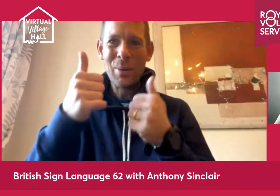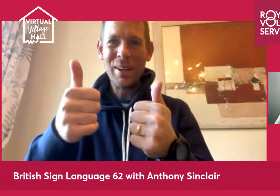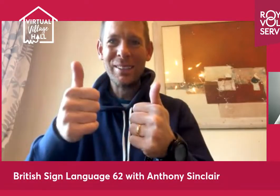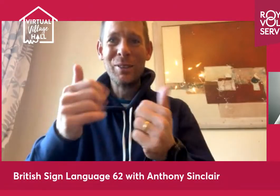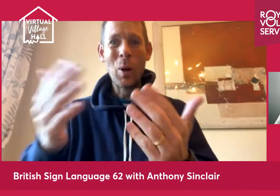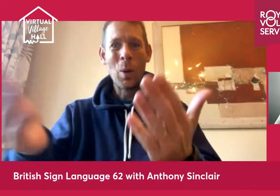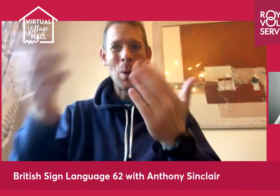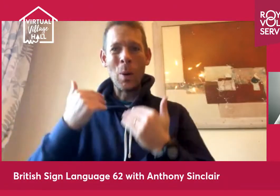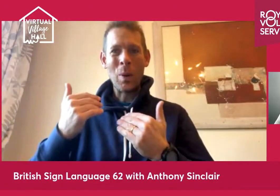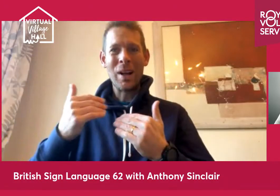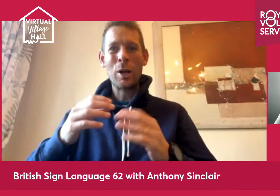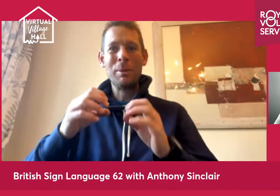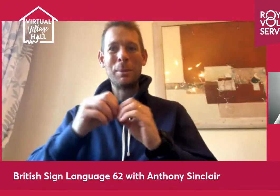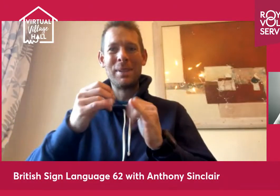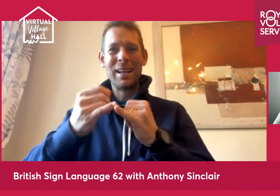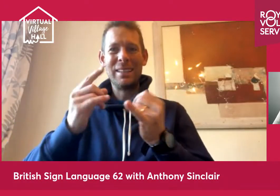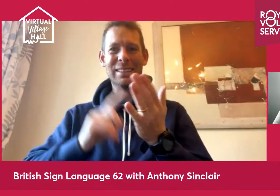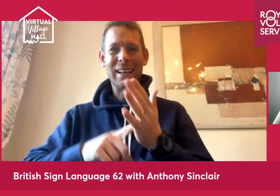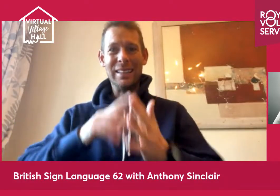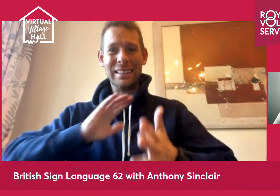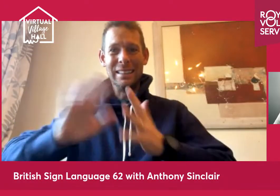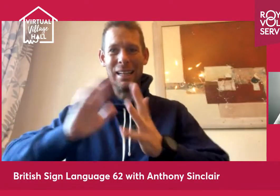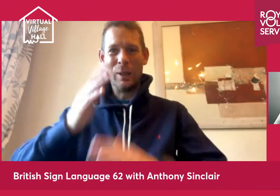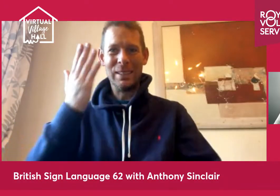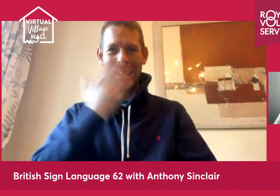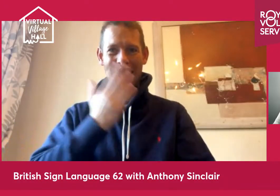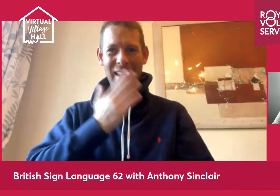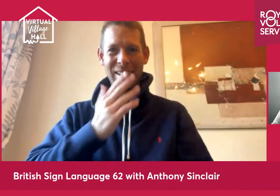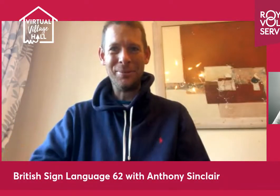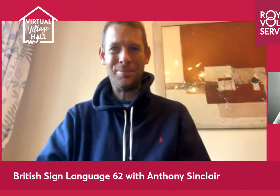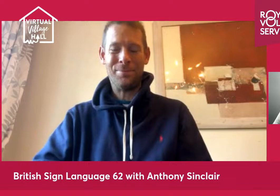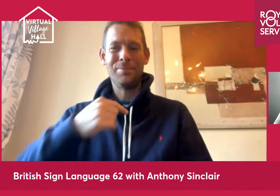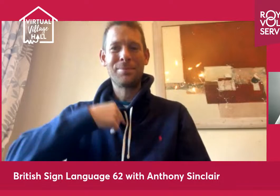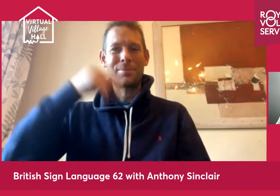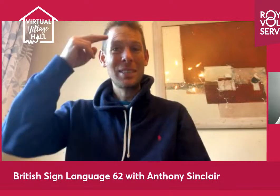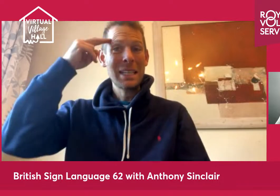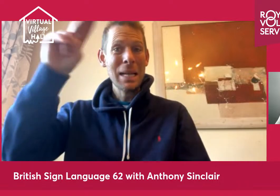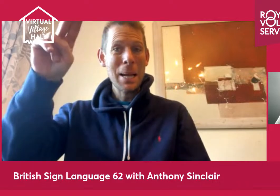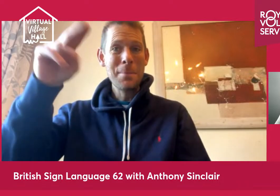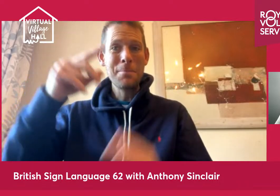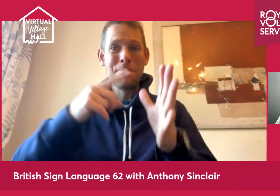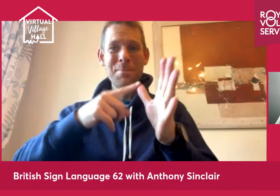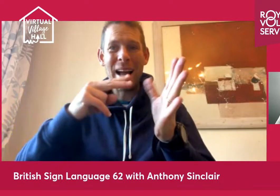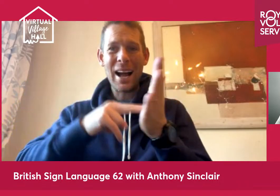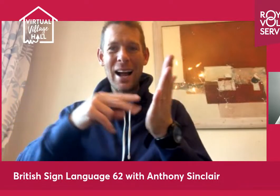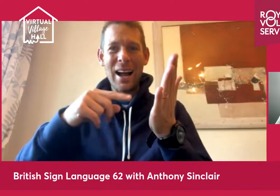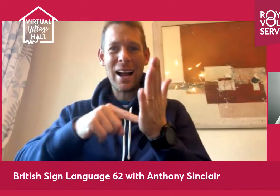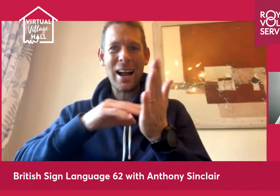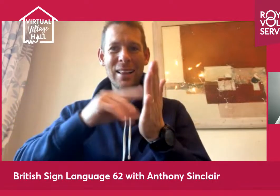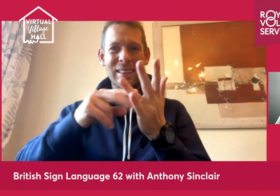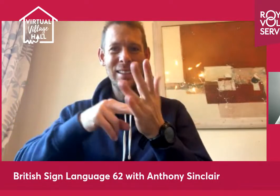Hello, everybody. You're all very welcome to our British Sign Language class today. My name is